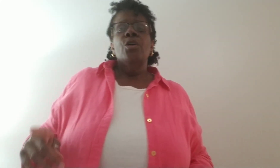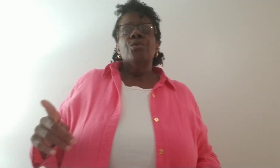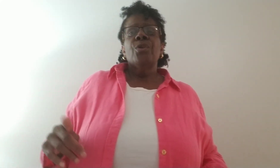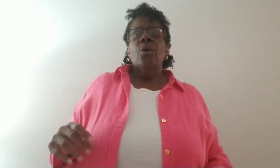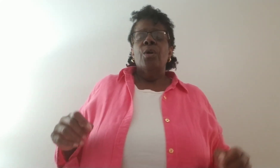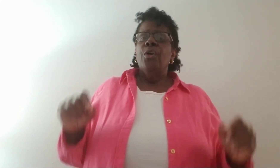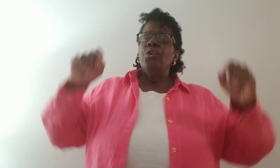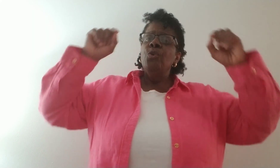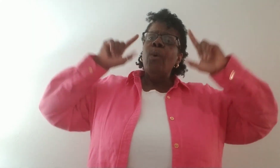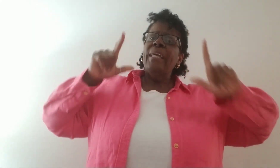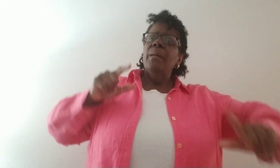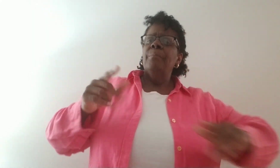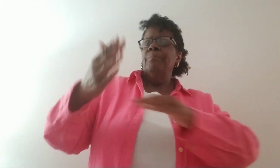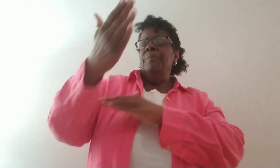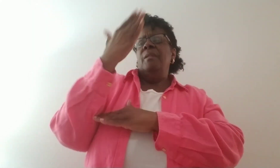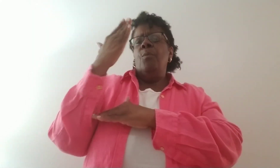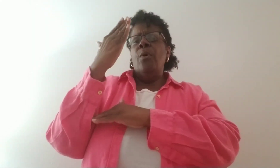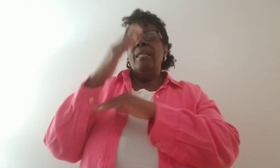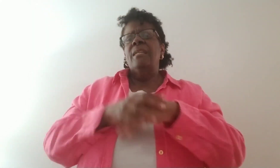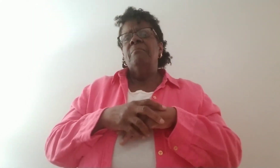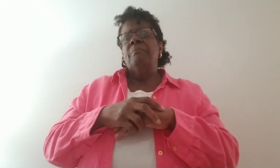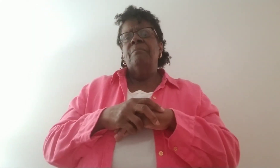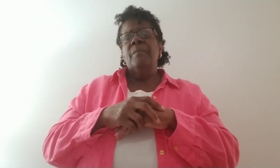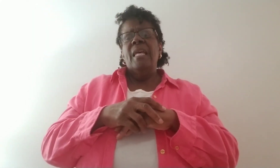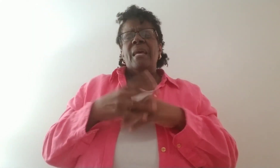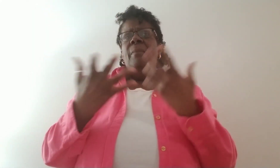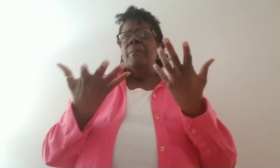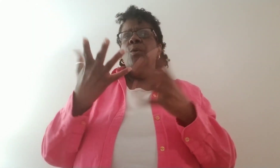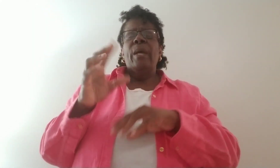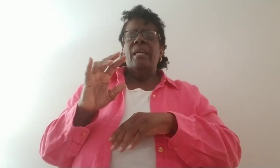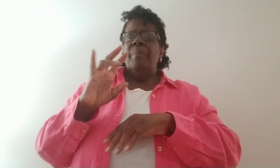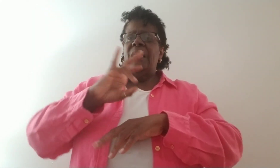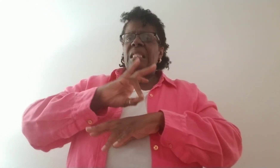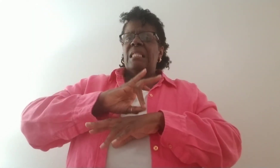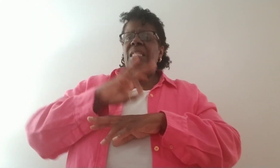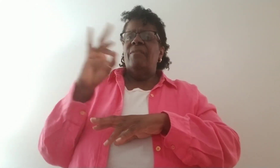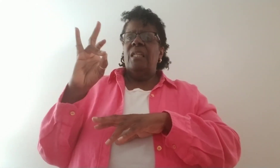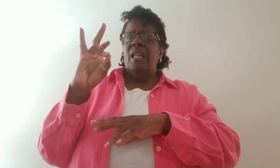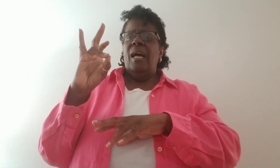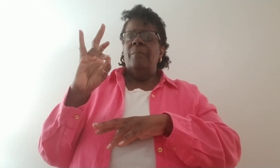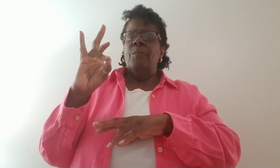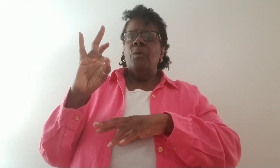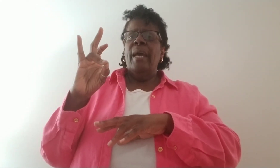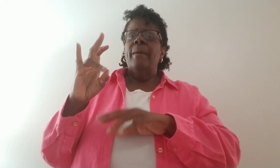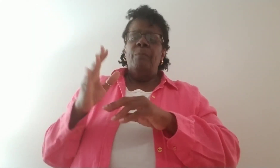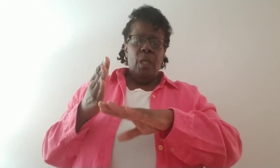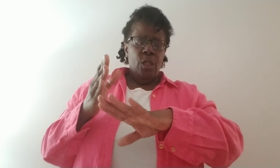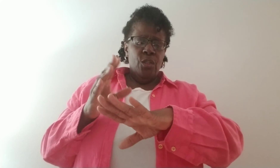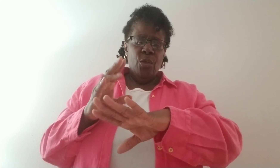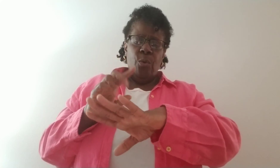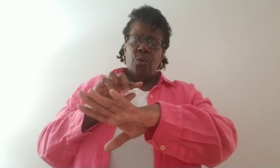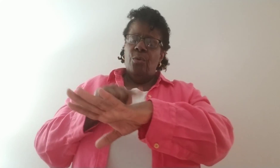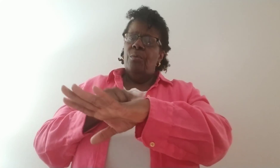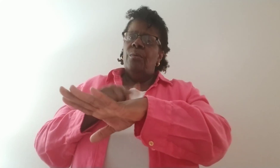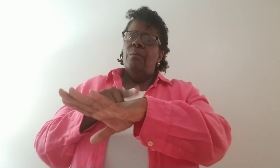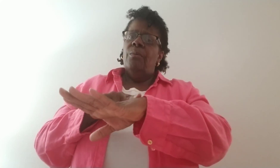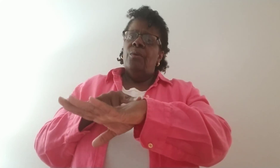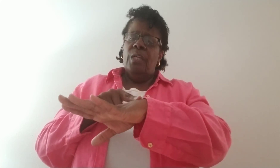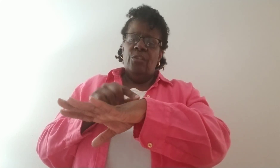So you wake up in the morning, maybe you wake up at 7 o'clock, okay? So here's your